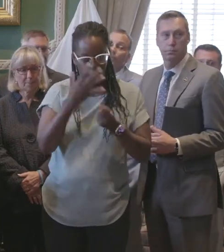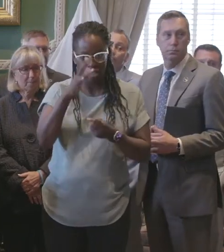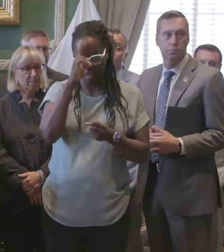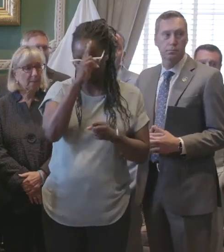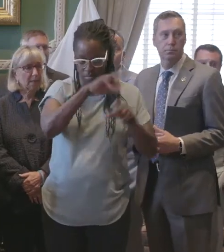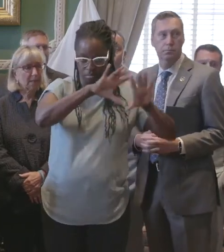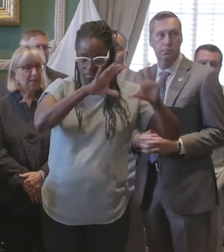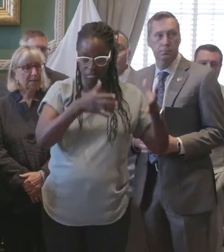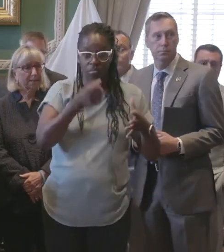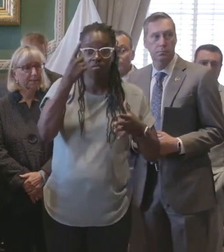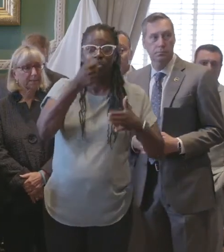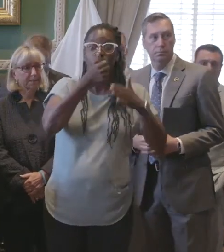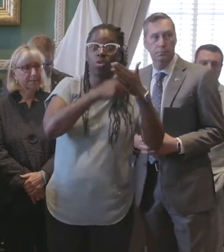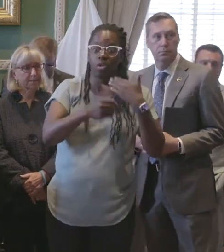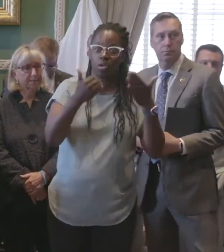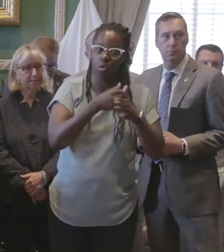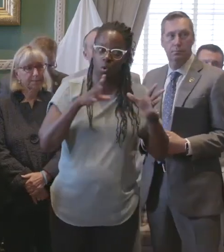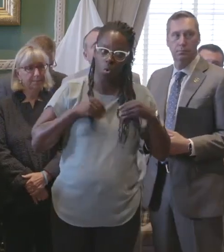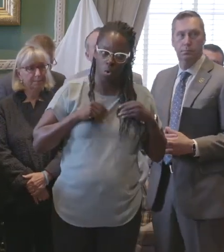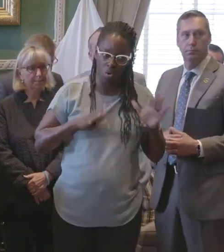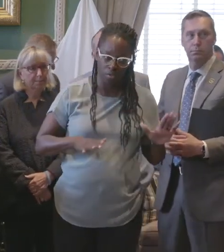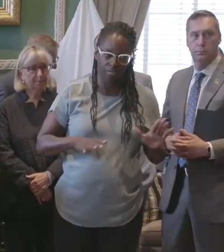ownership.